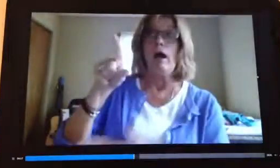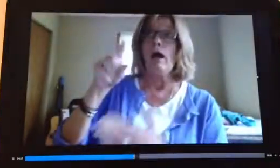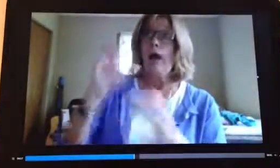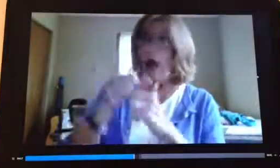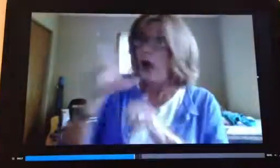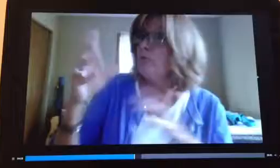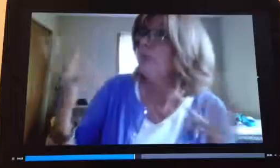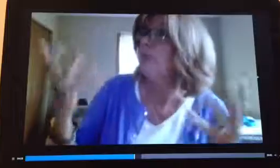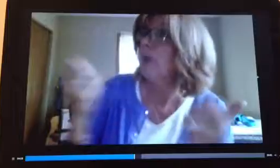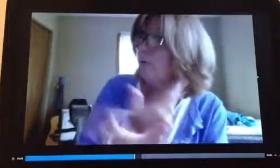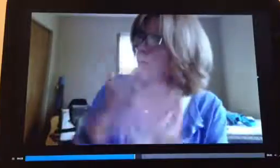get a hold of her.